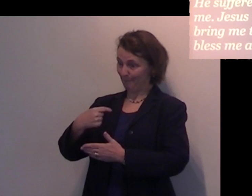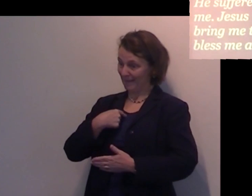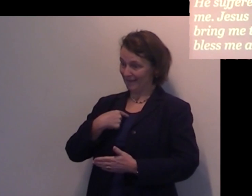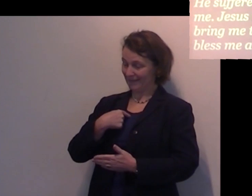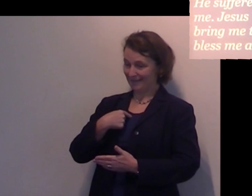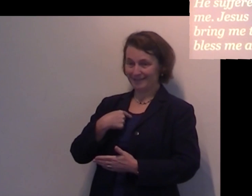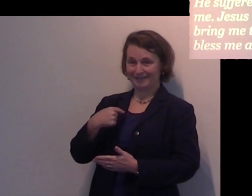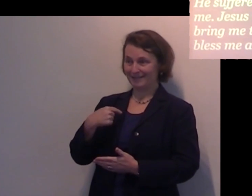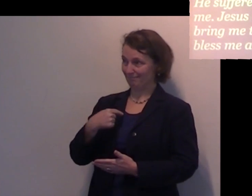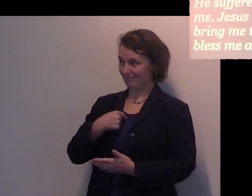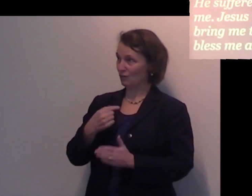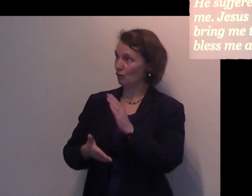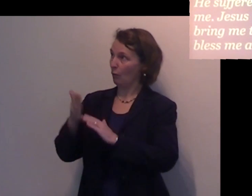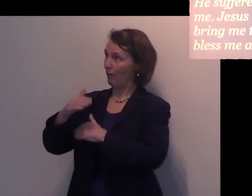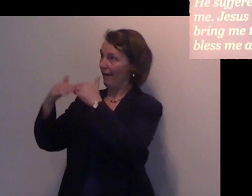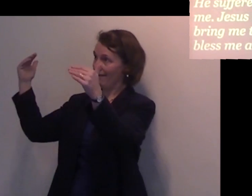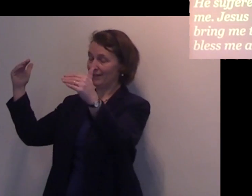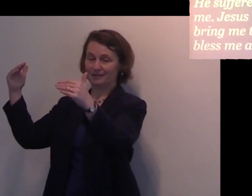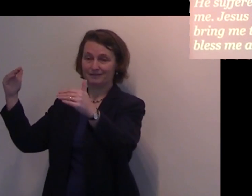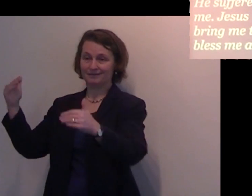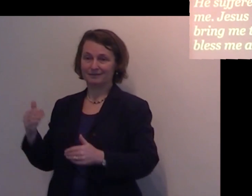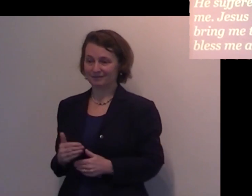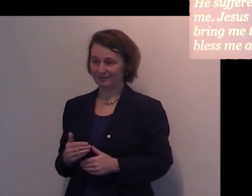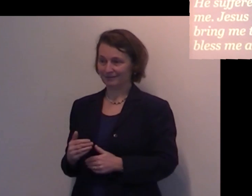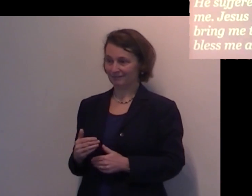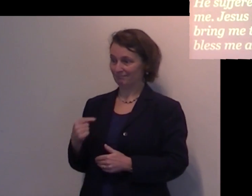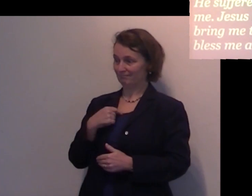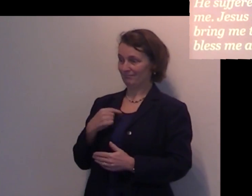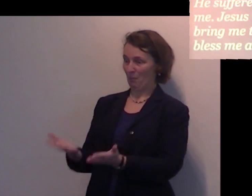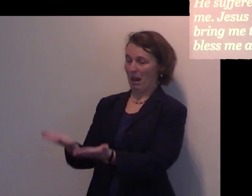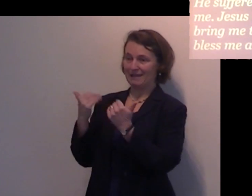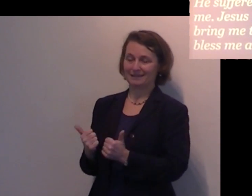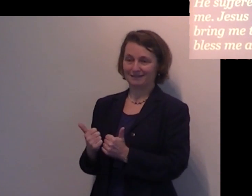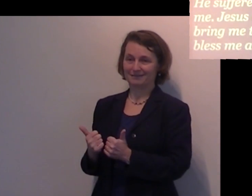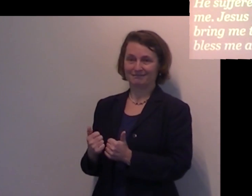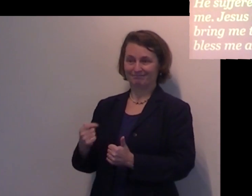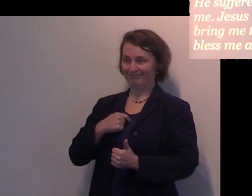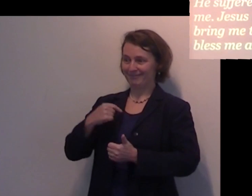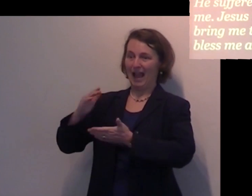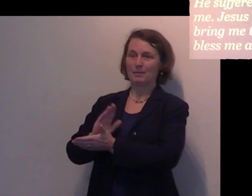heaven. He wanted to bless me and make me happy, unquote.